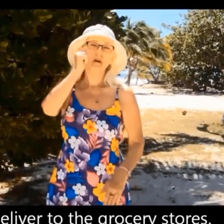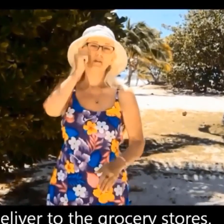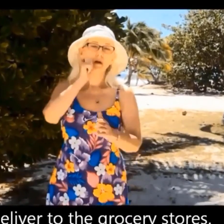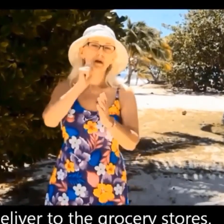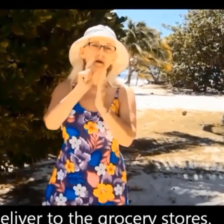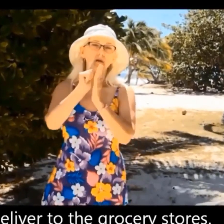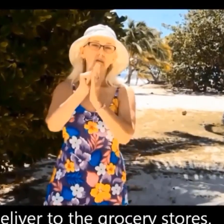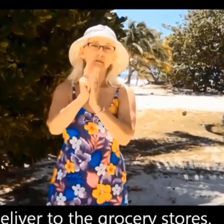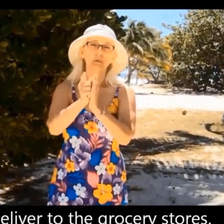stores.